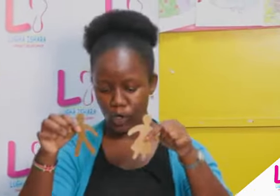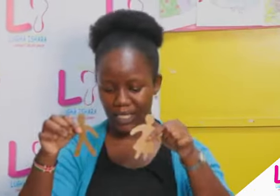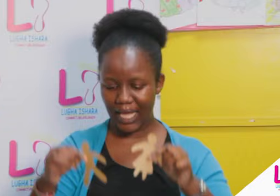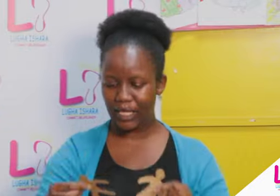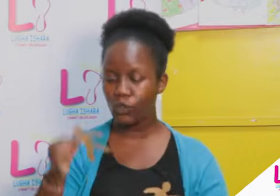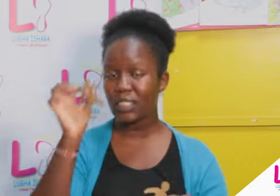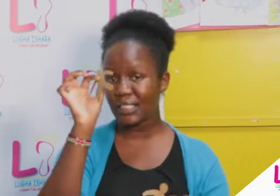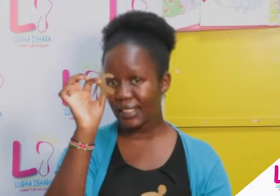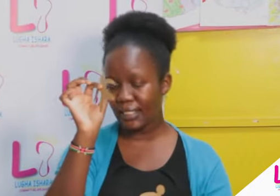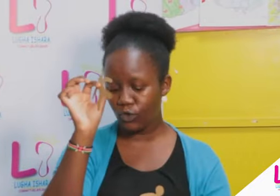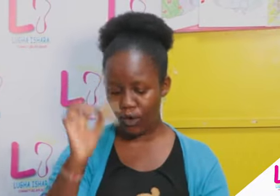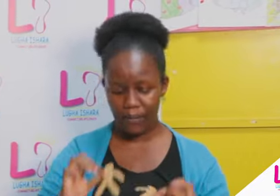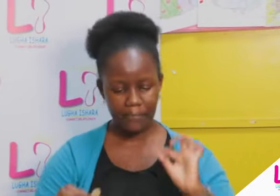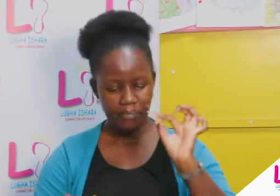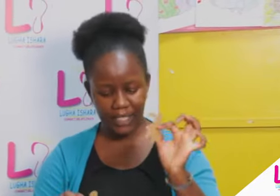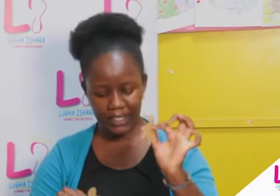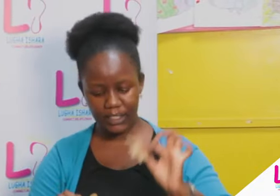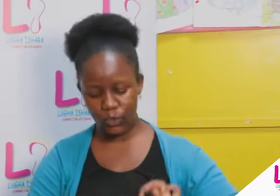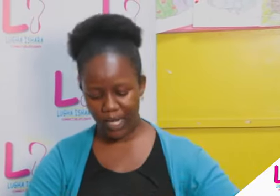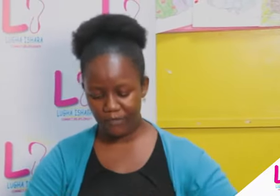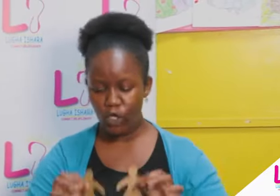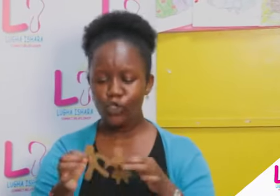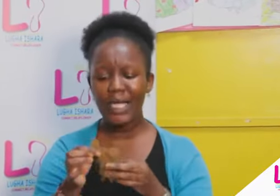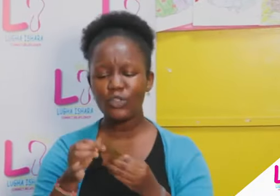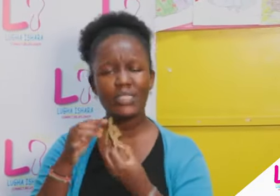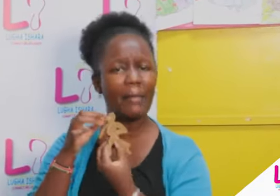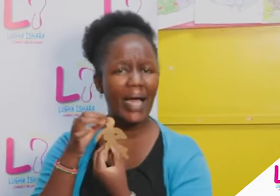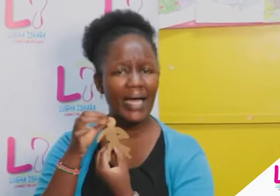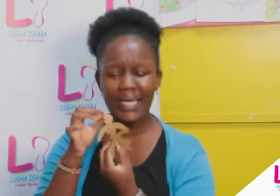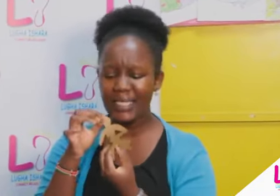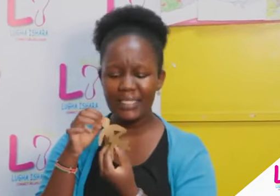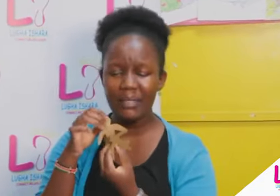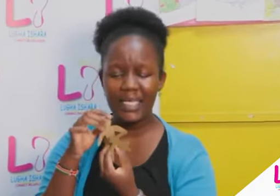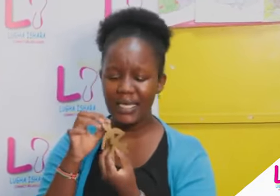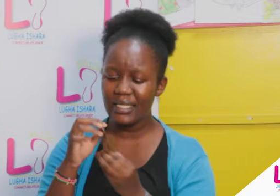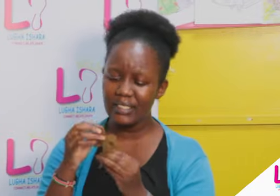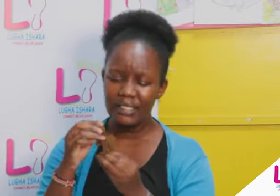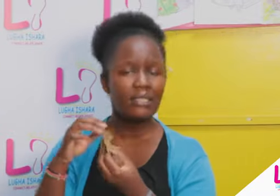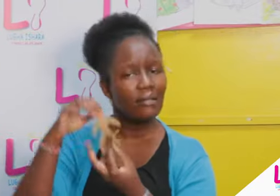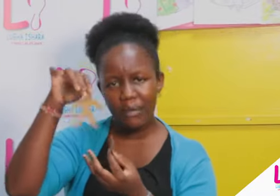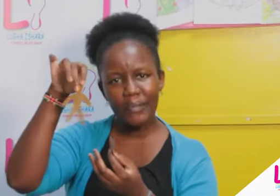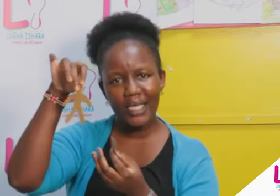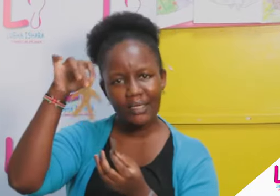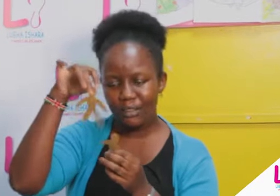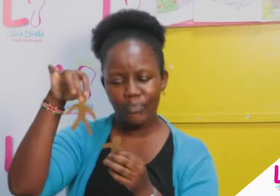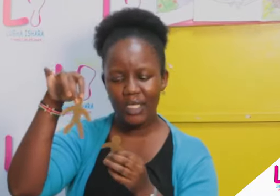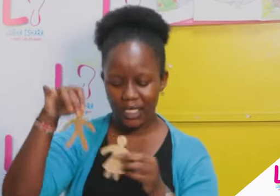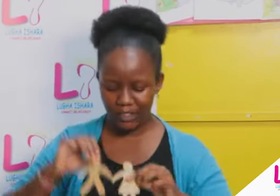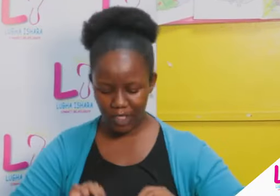Noah's Ark. So in this case, there's Noah and his wife. You can draw some eyes, some ears. Be creative in how you